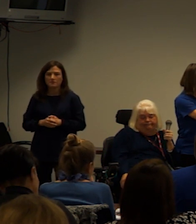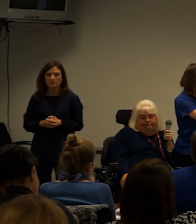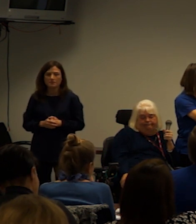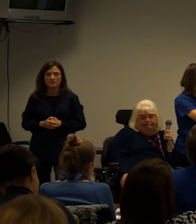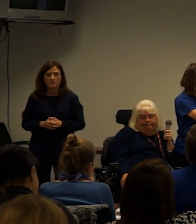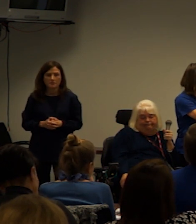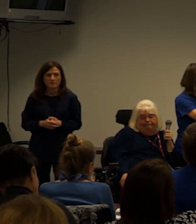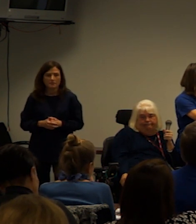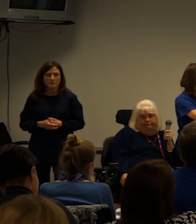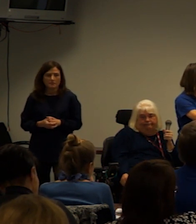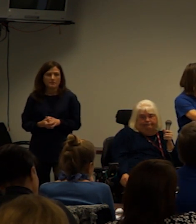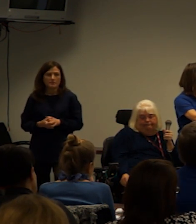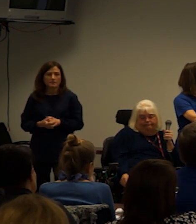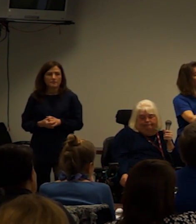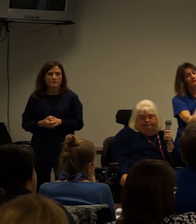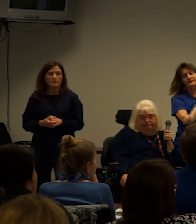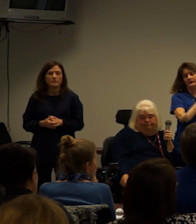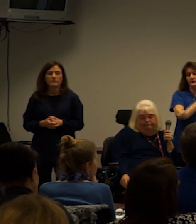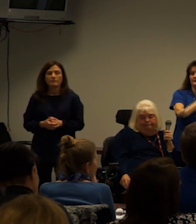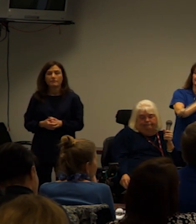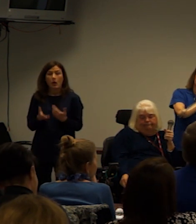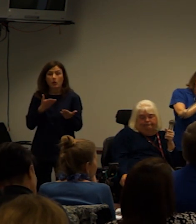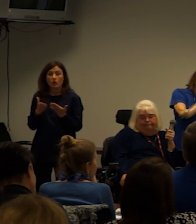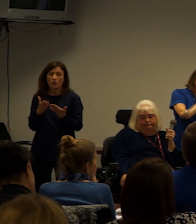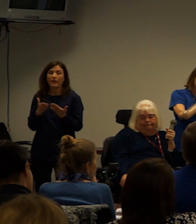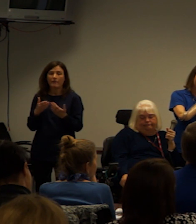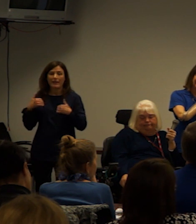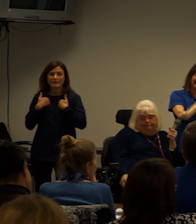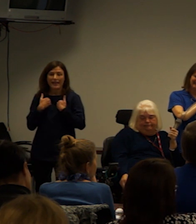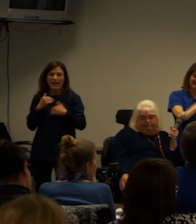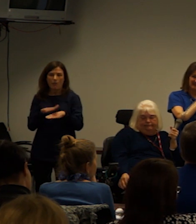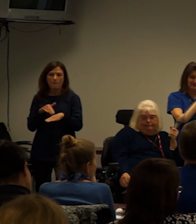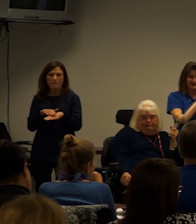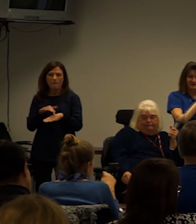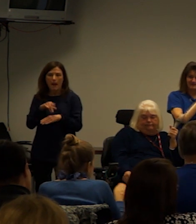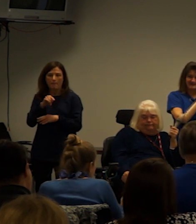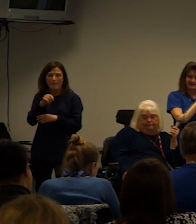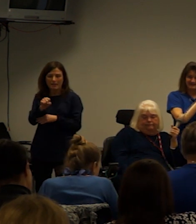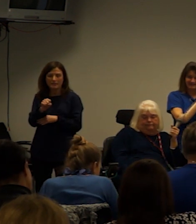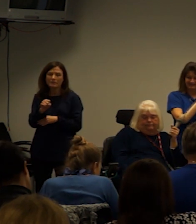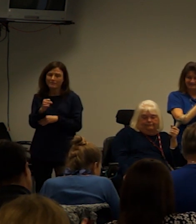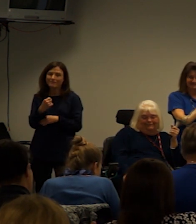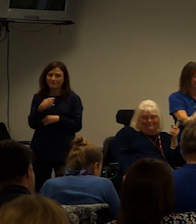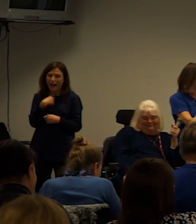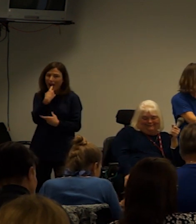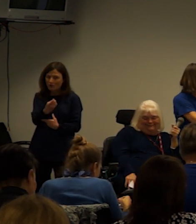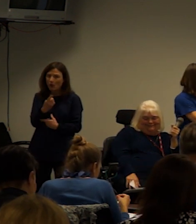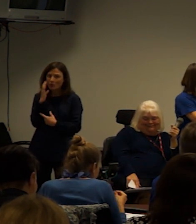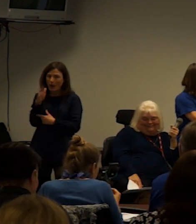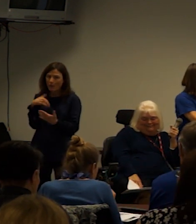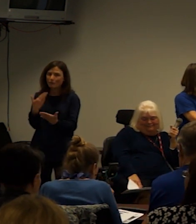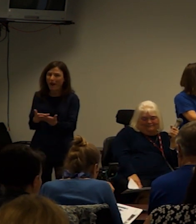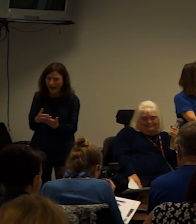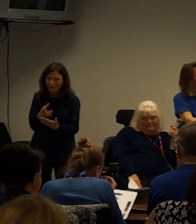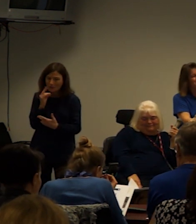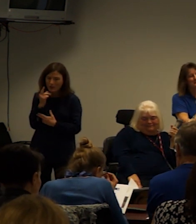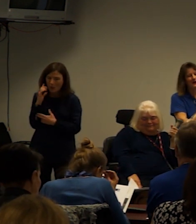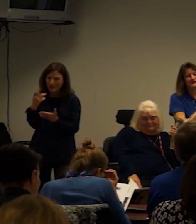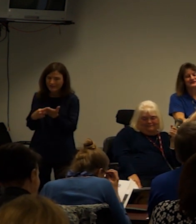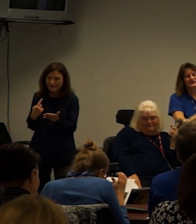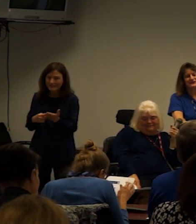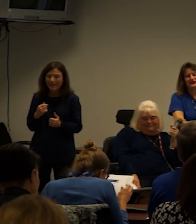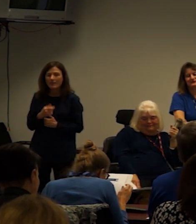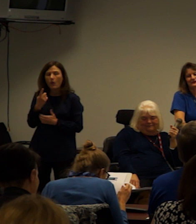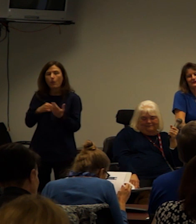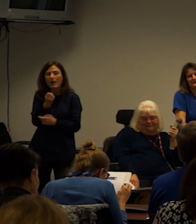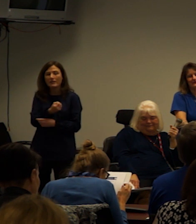Next slide. Service animals and pets. I told y'all I was getting to it. What